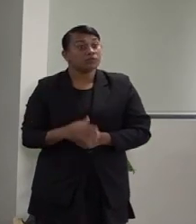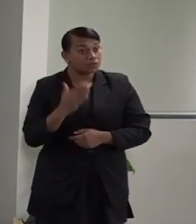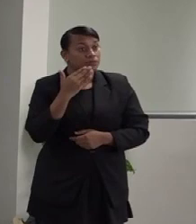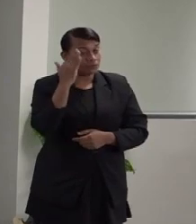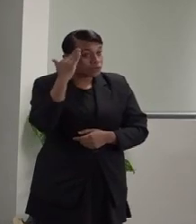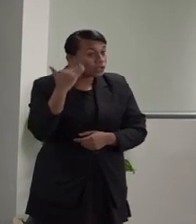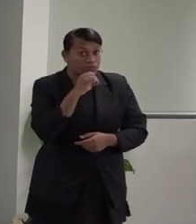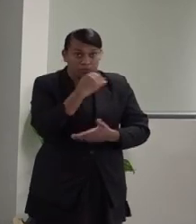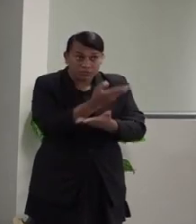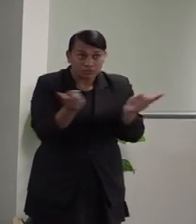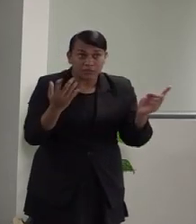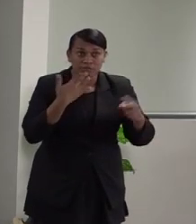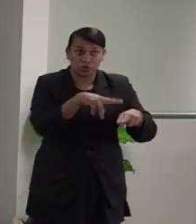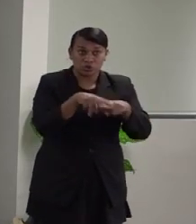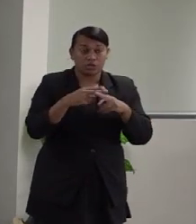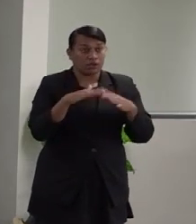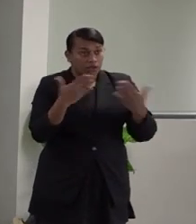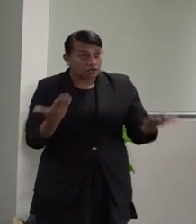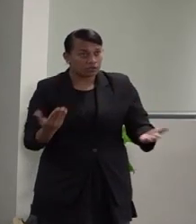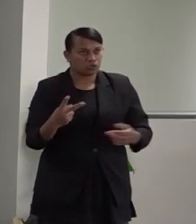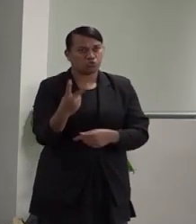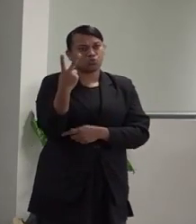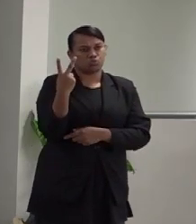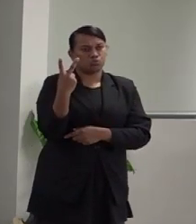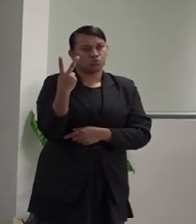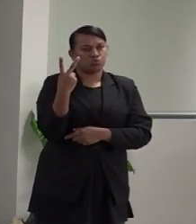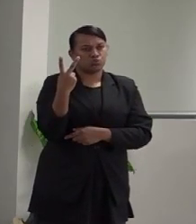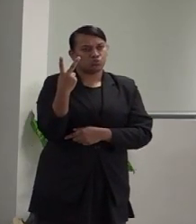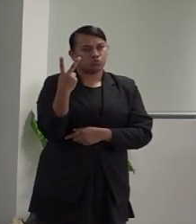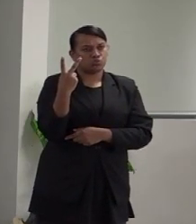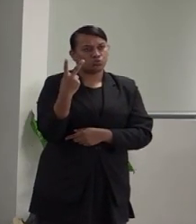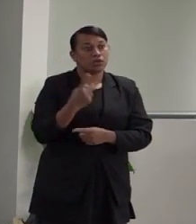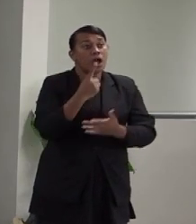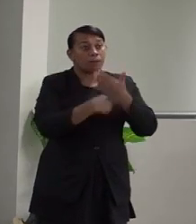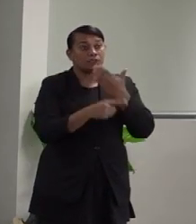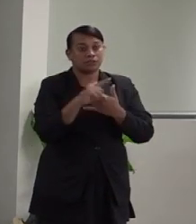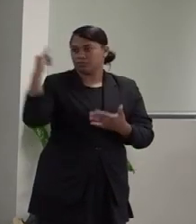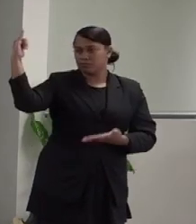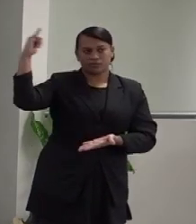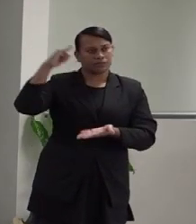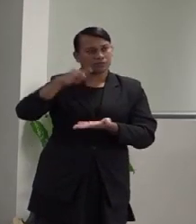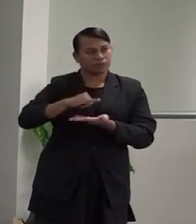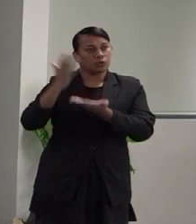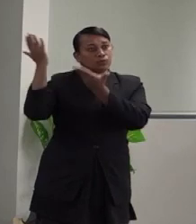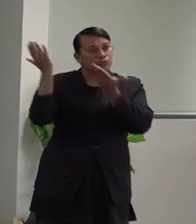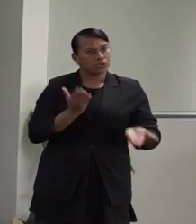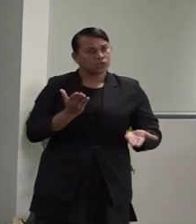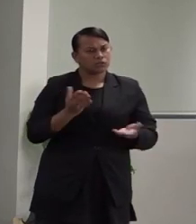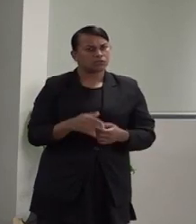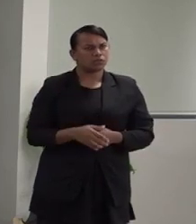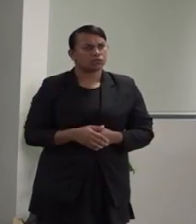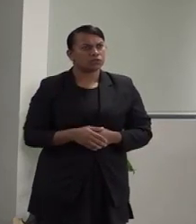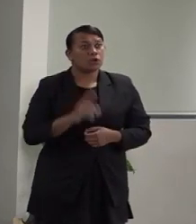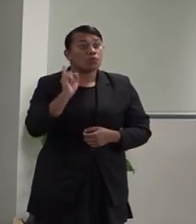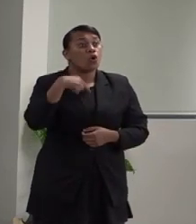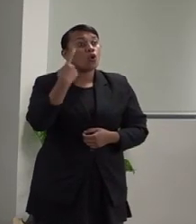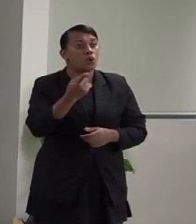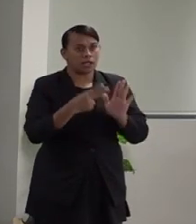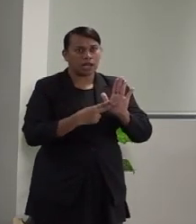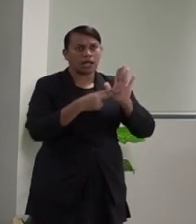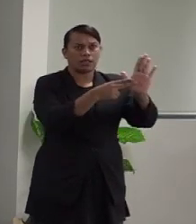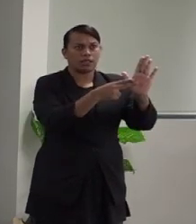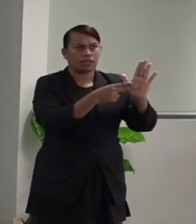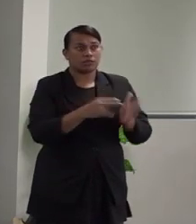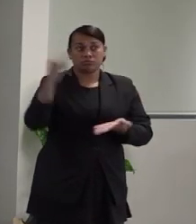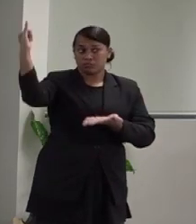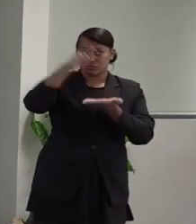has 2 cases imported from overseas. From tomorrow, Nadi Airport will be officially shut down to all